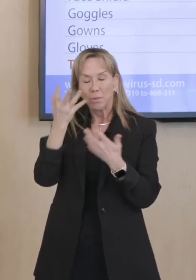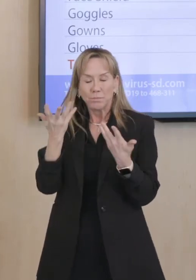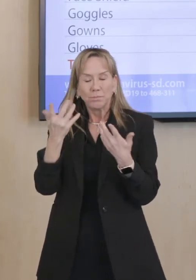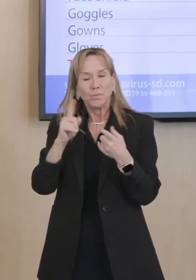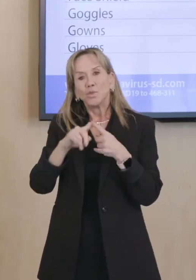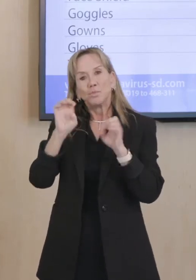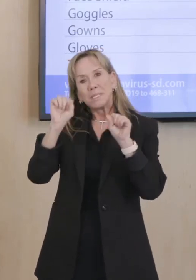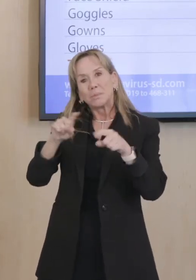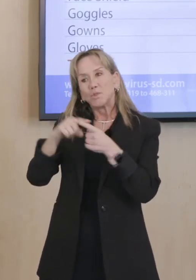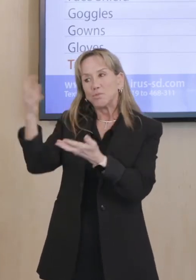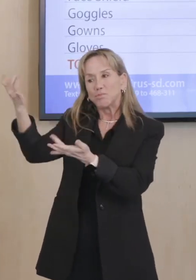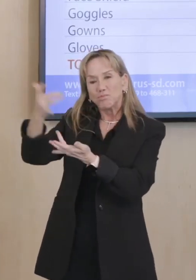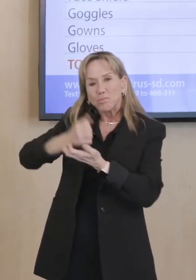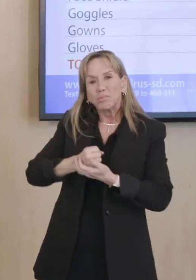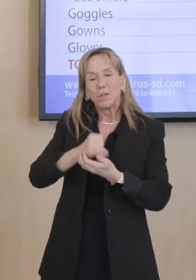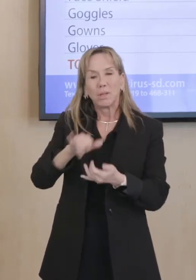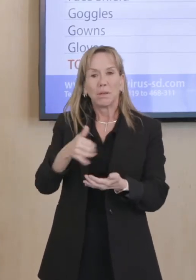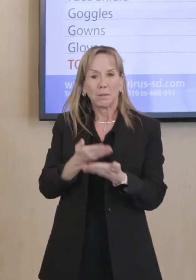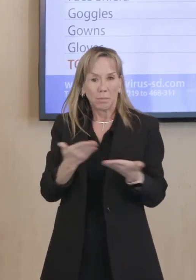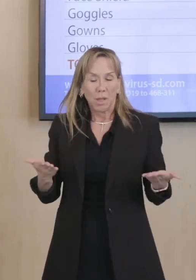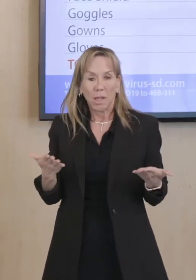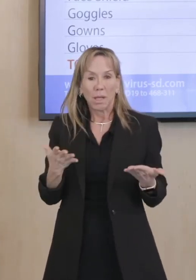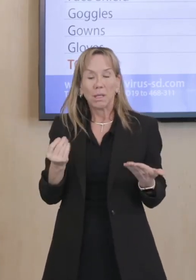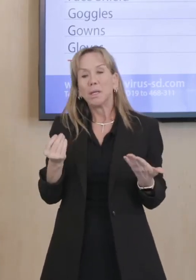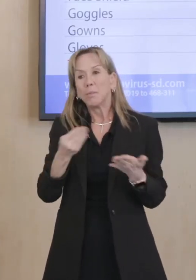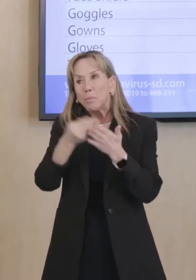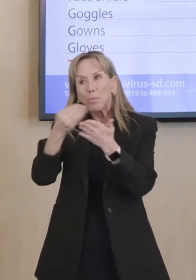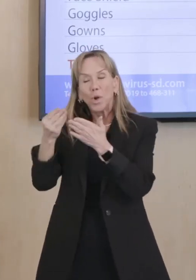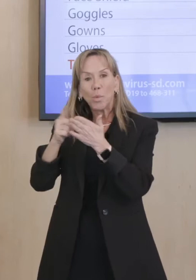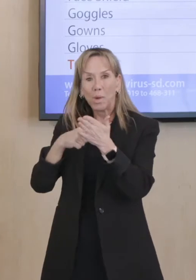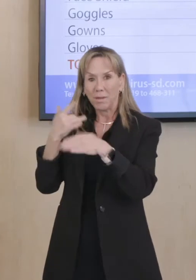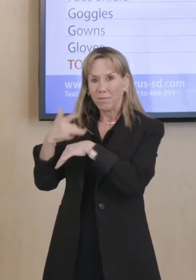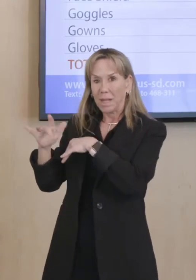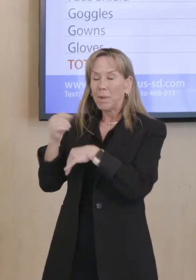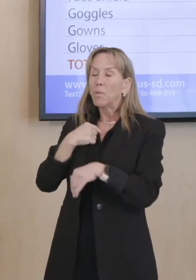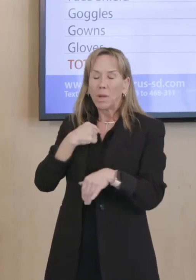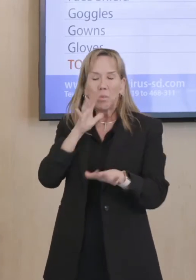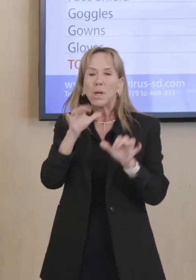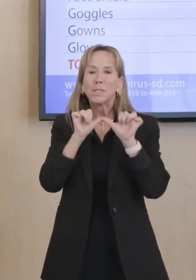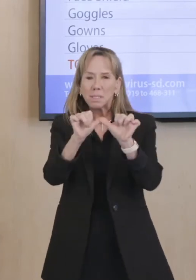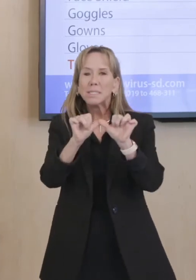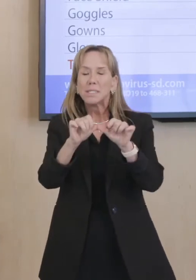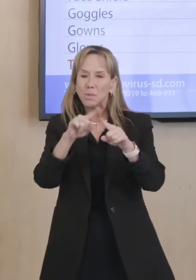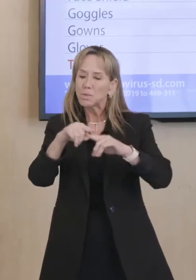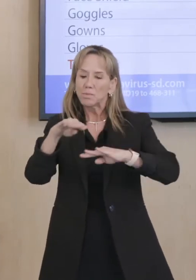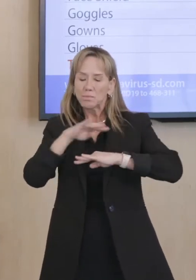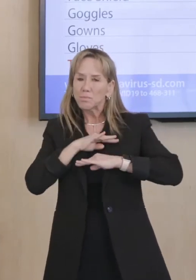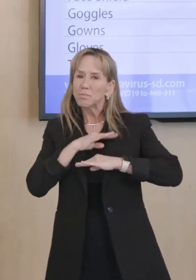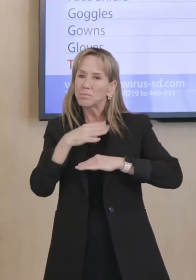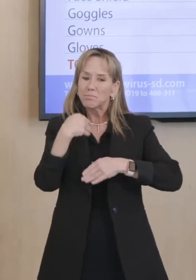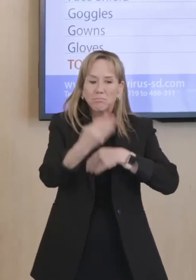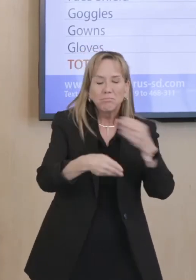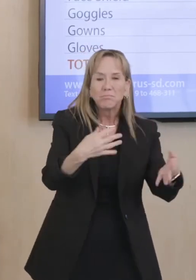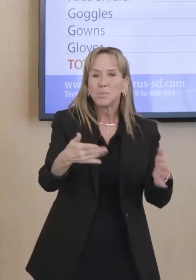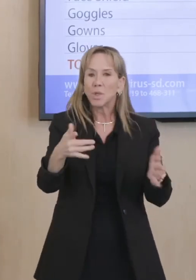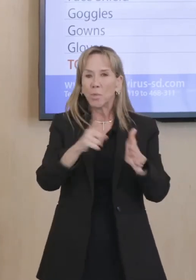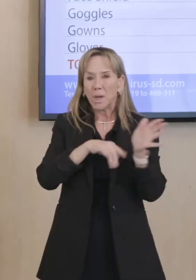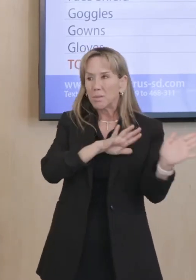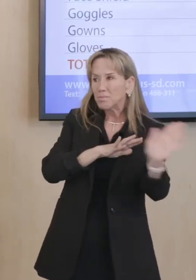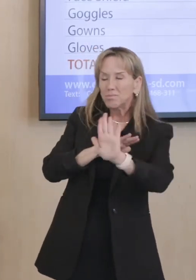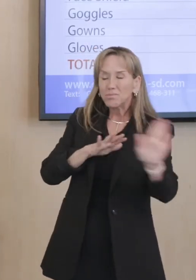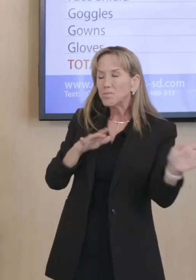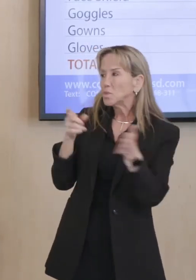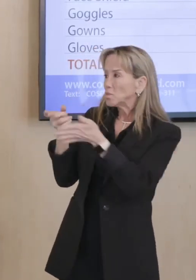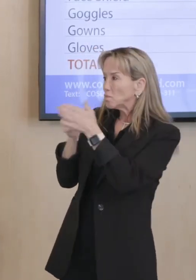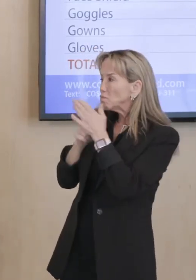available supplies that are out there. And we will continue to fulfill every request as best we can based